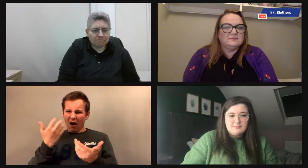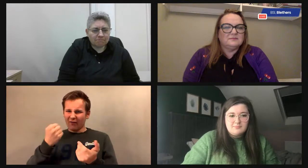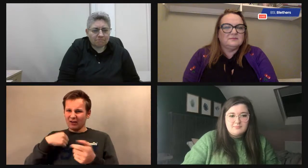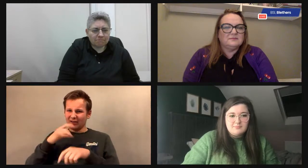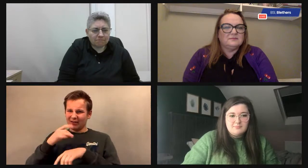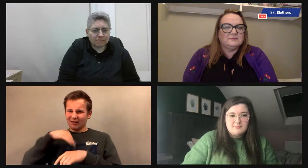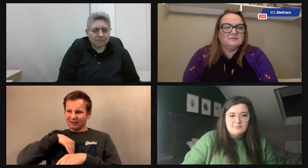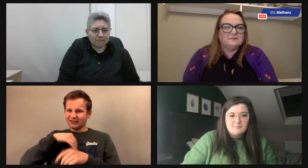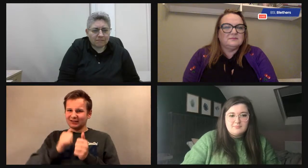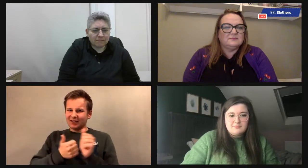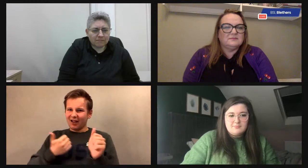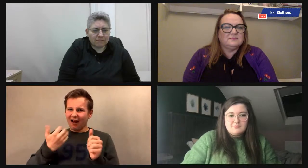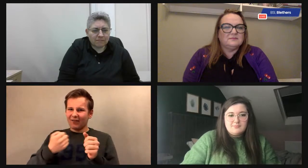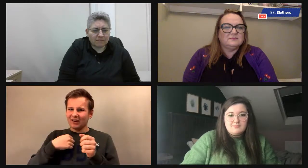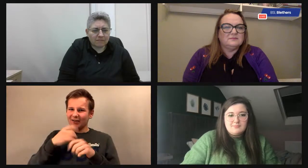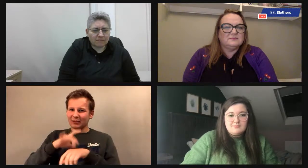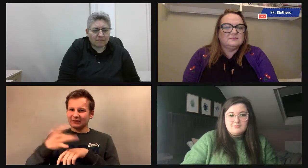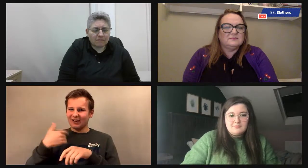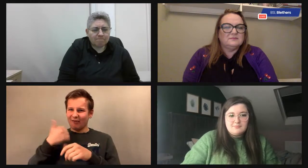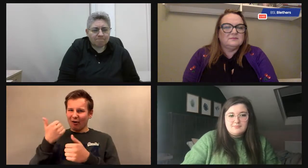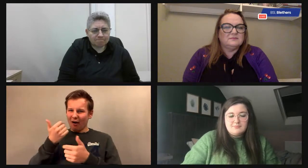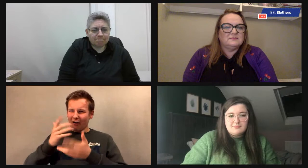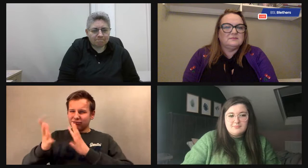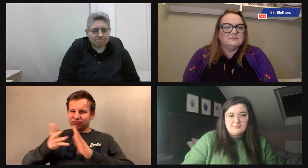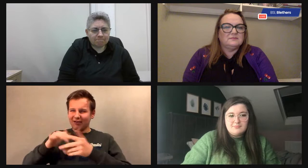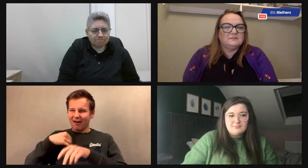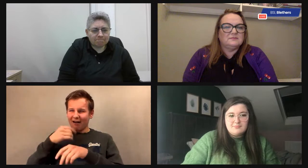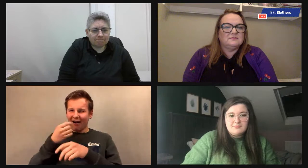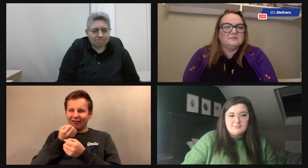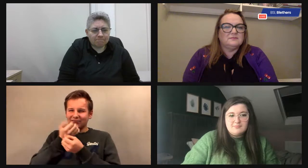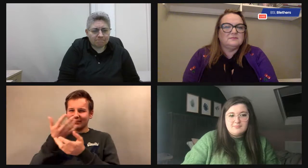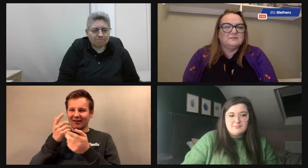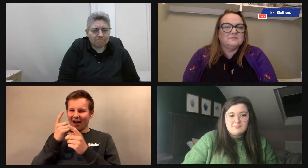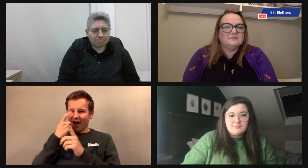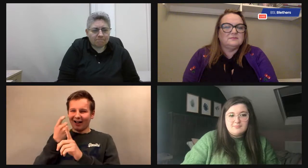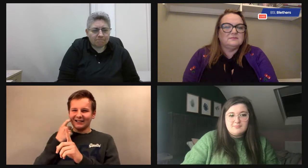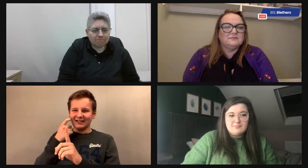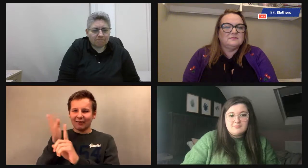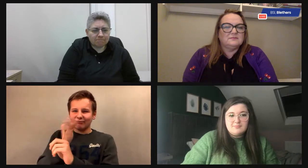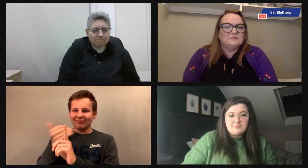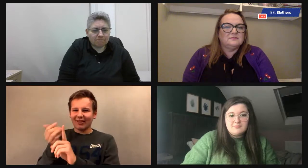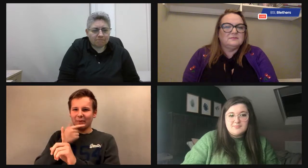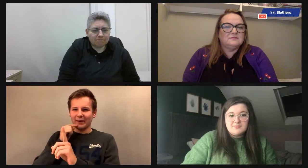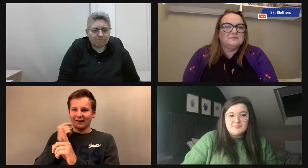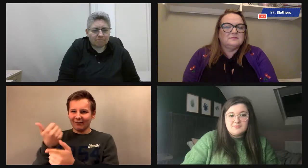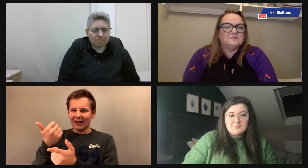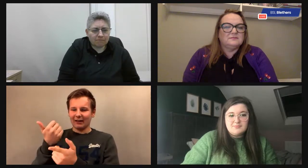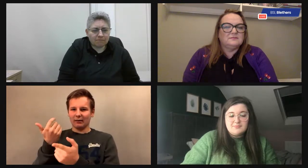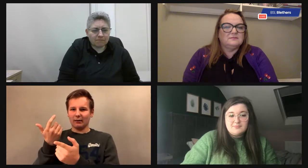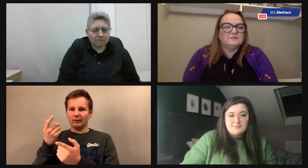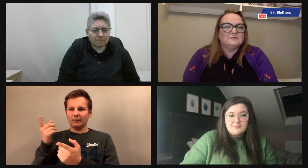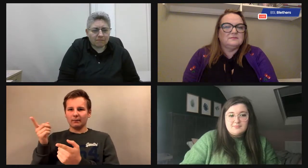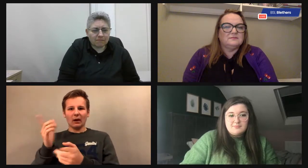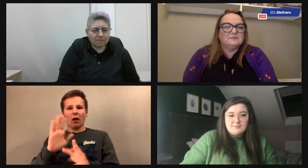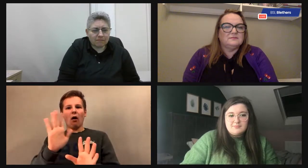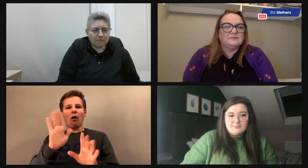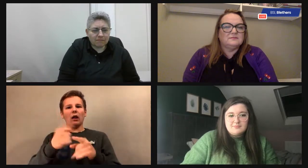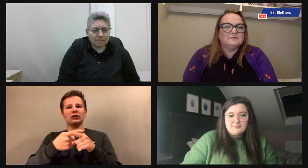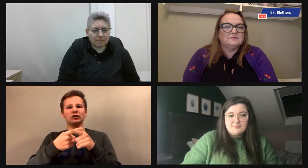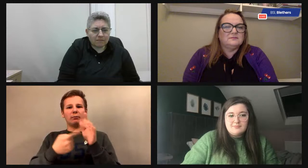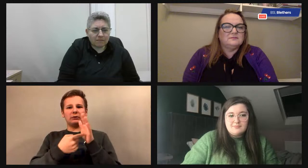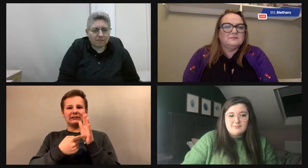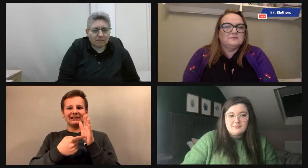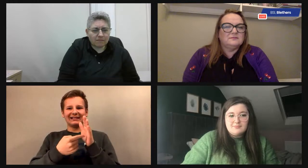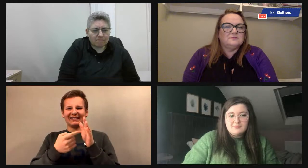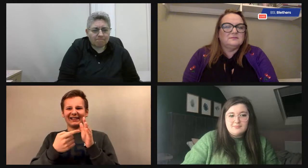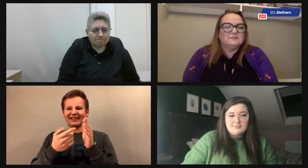to maybe go to an event and you want to know about this thing, but it's all in English and you can't get an interpreter or the